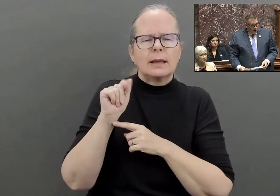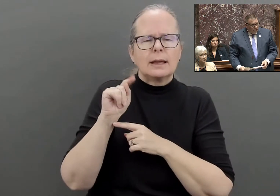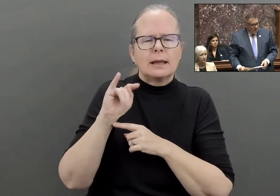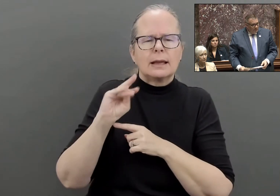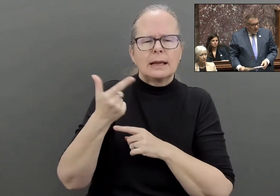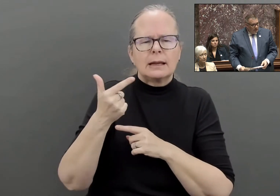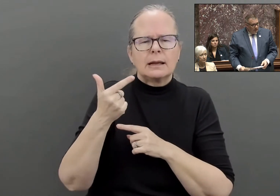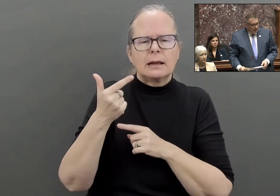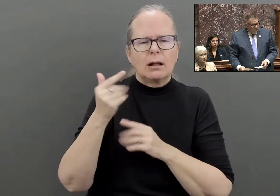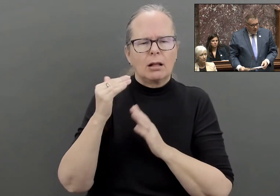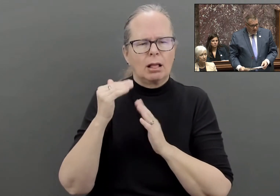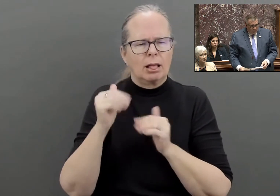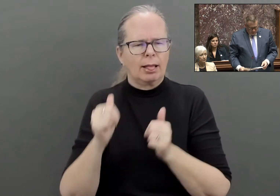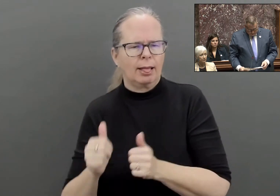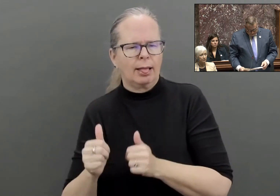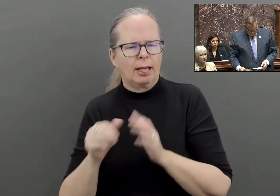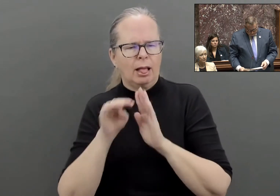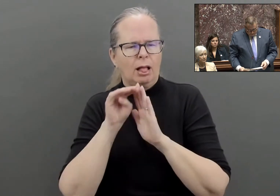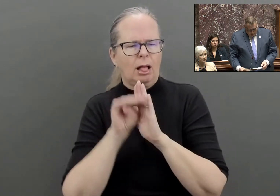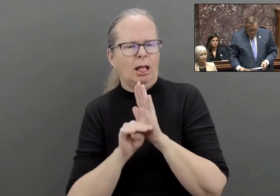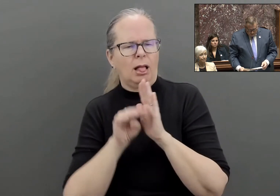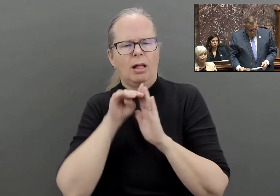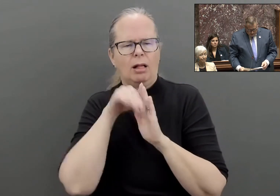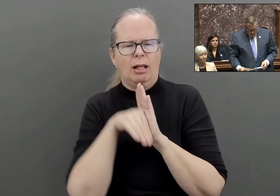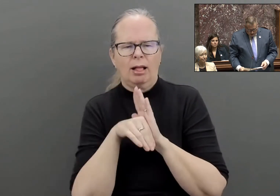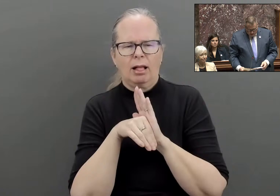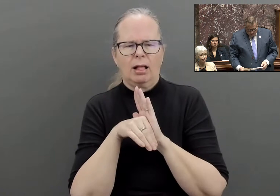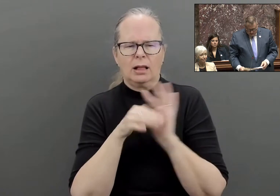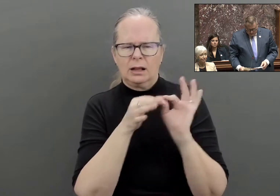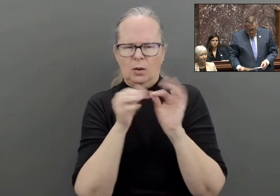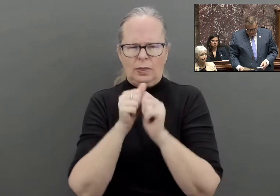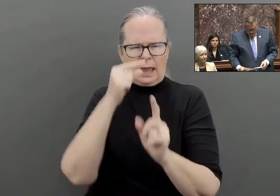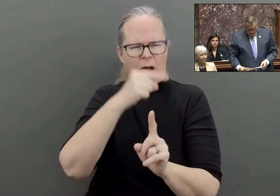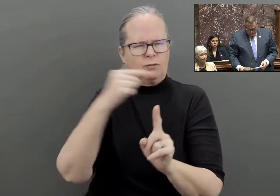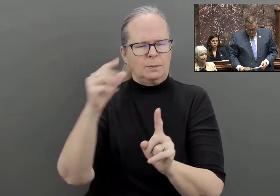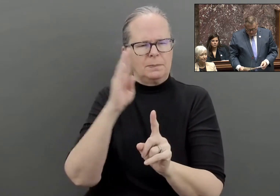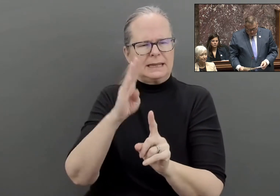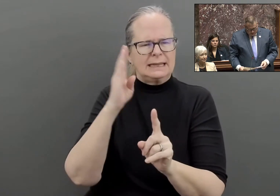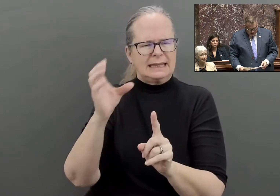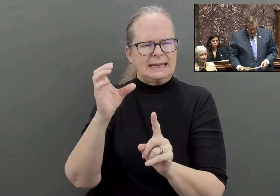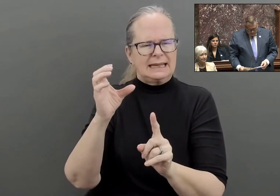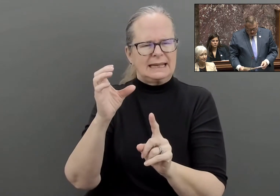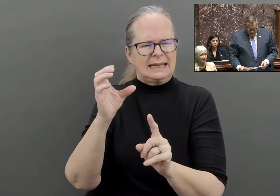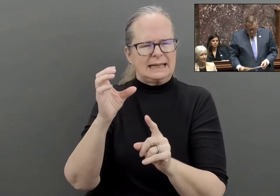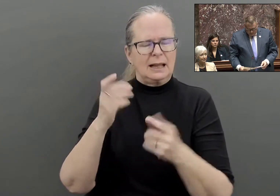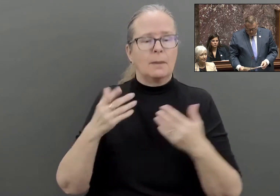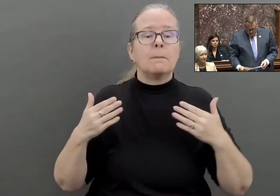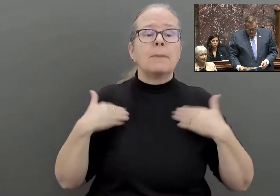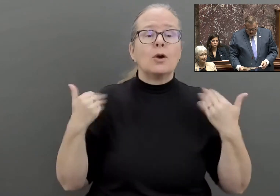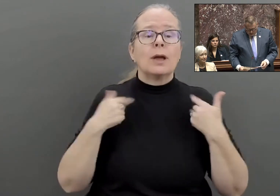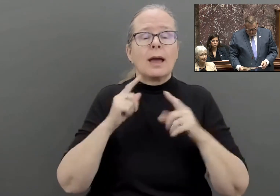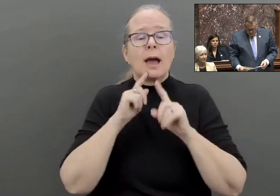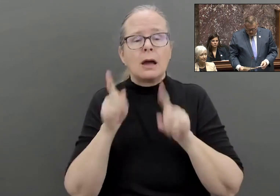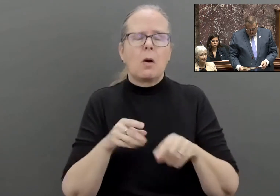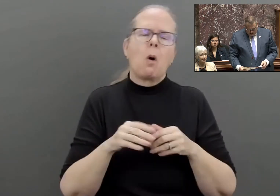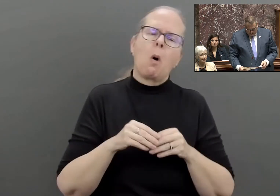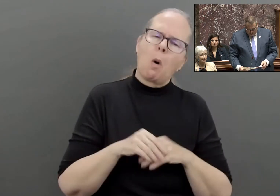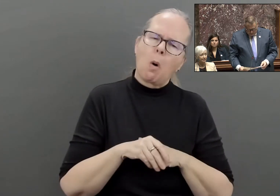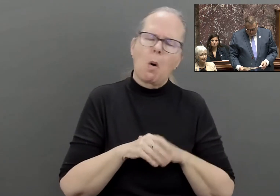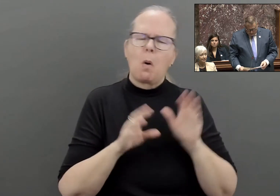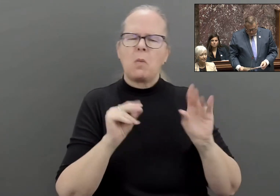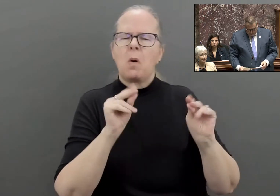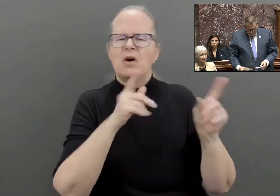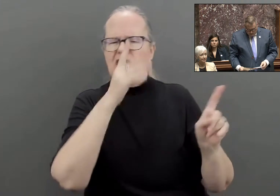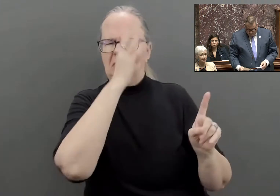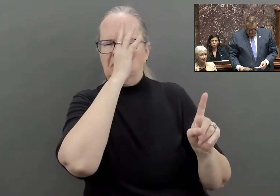opposition was making up numbers. Mr. Speaker, this projected deficit was in the news statements from Moody's and not created by the